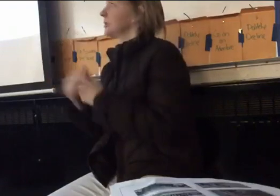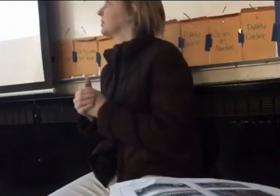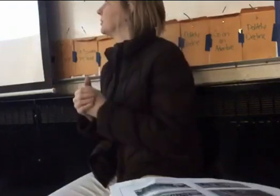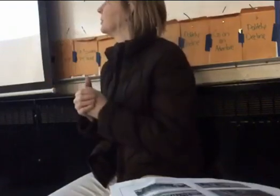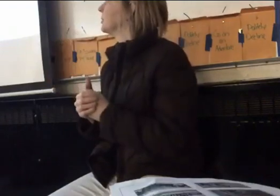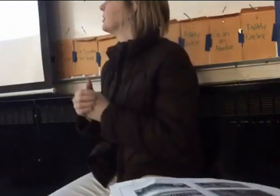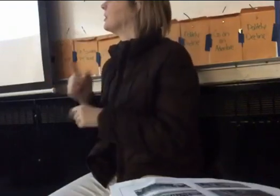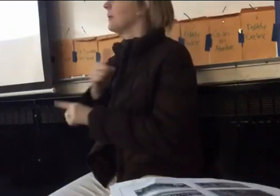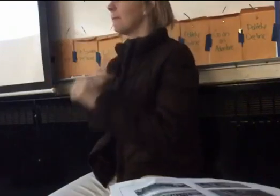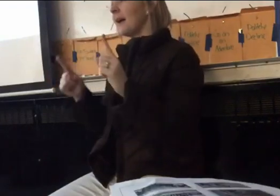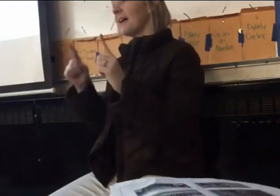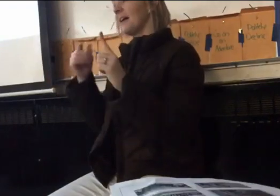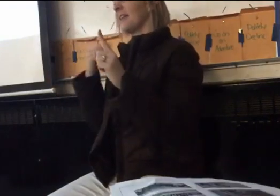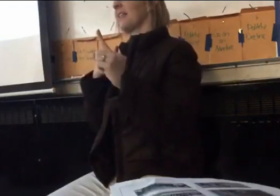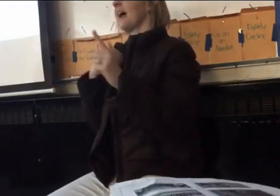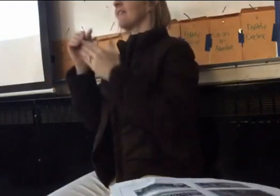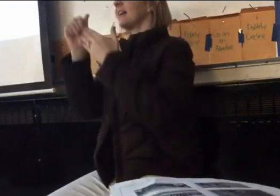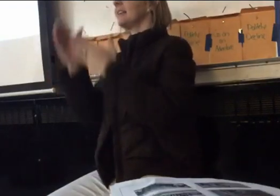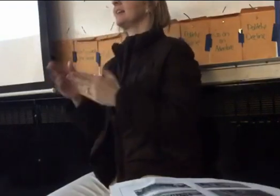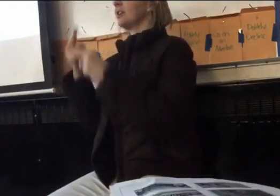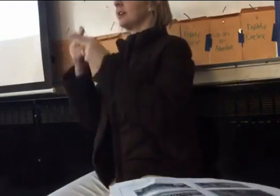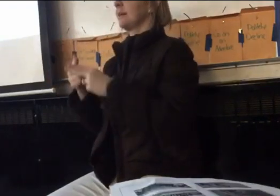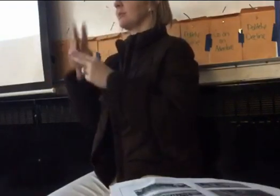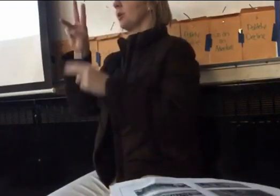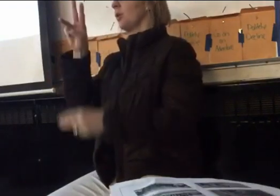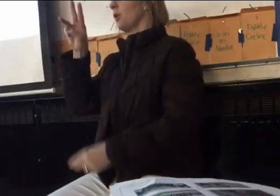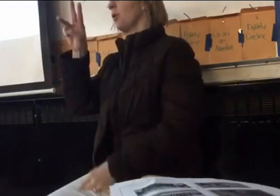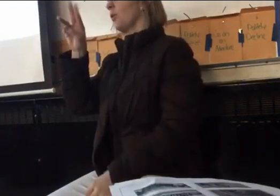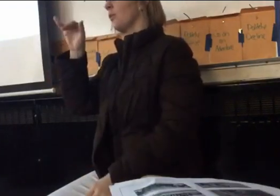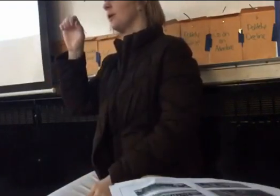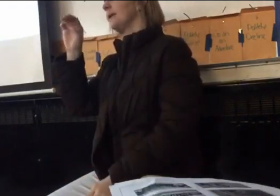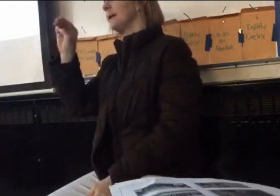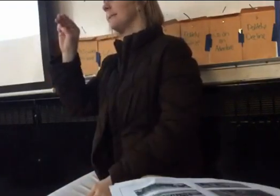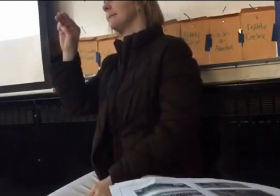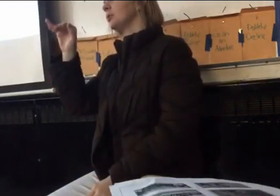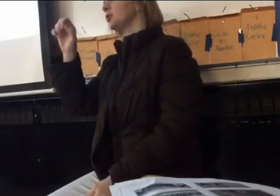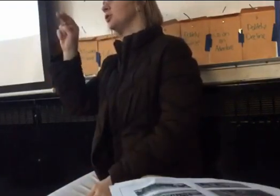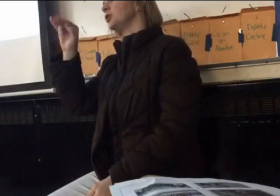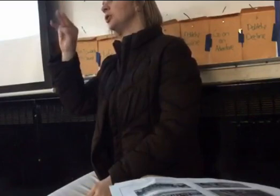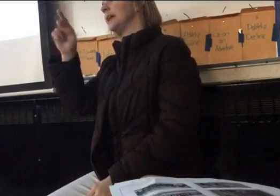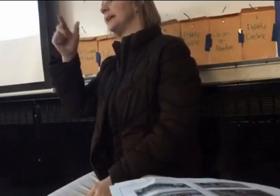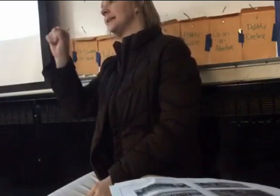they're going to have a leader named William Jennings Bryan. If you will star this term,